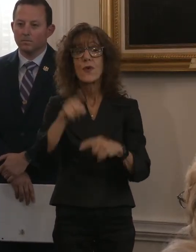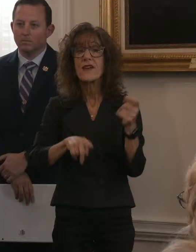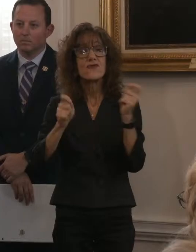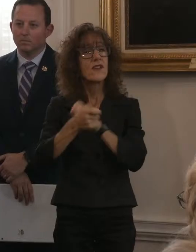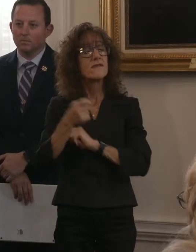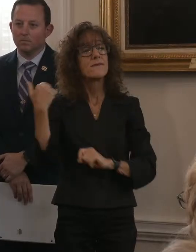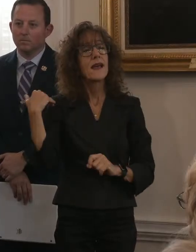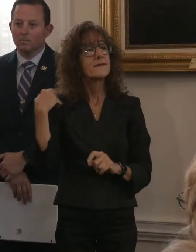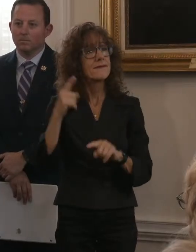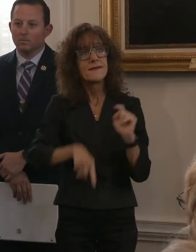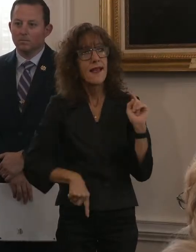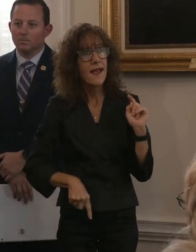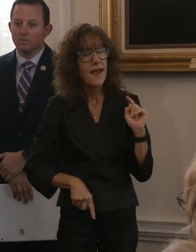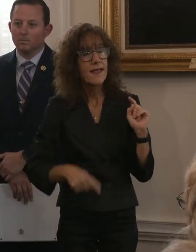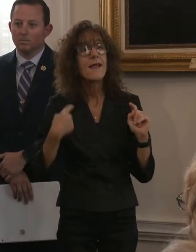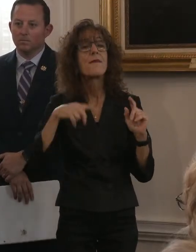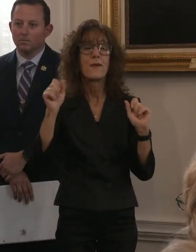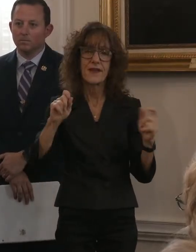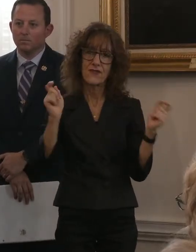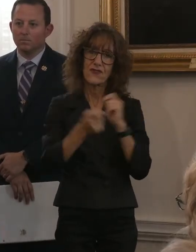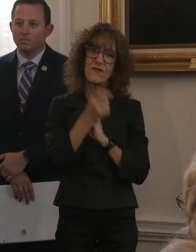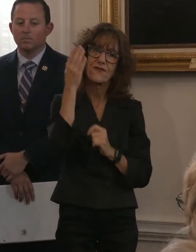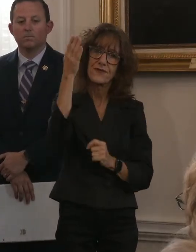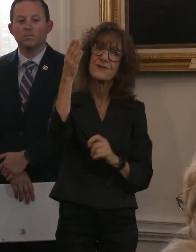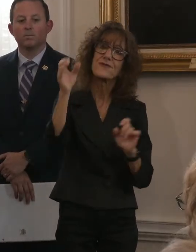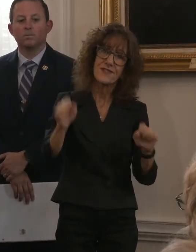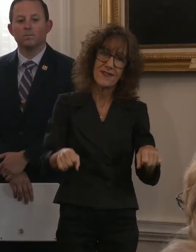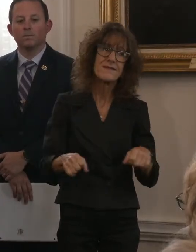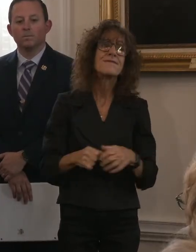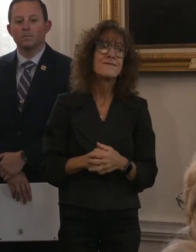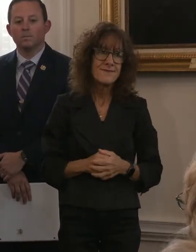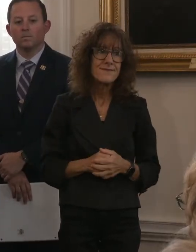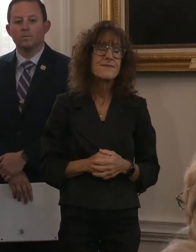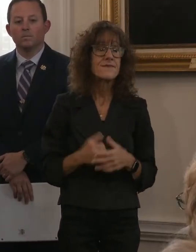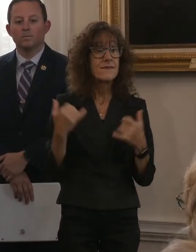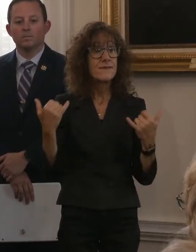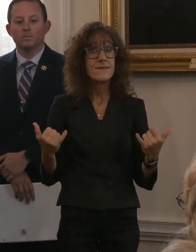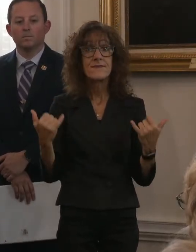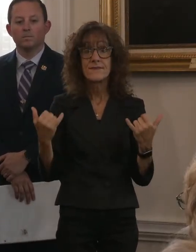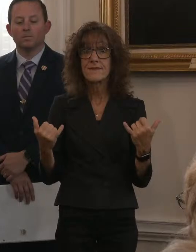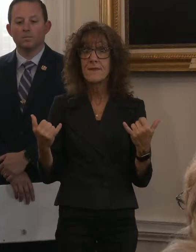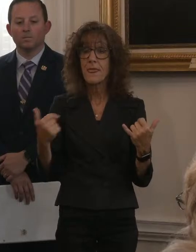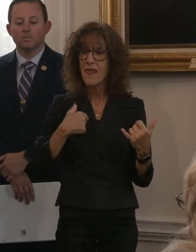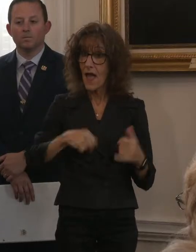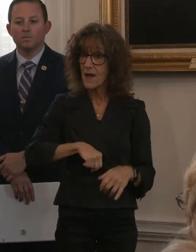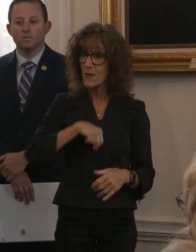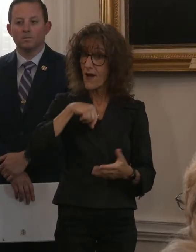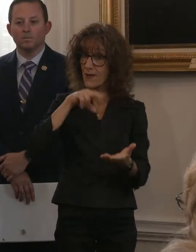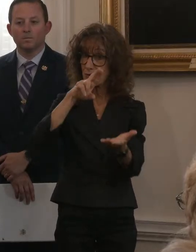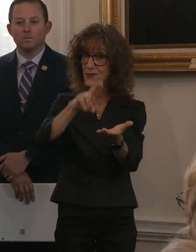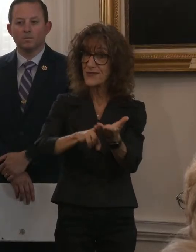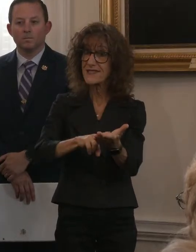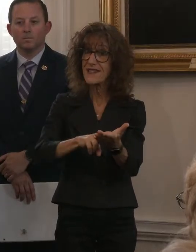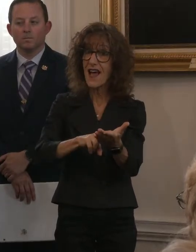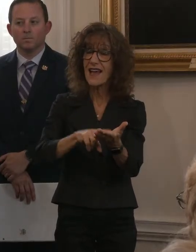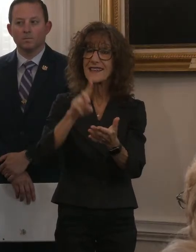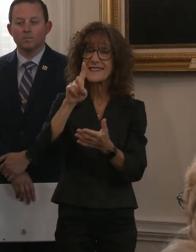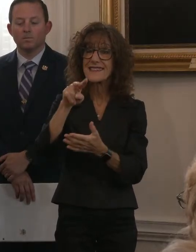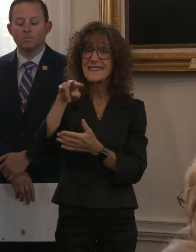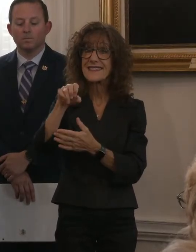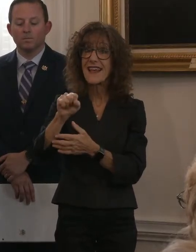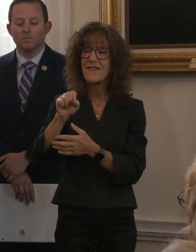past, but we can change the future. Today, I'm proud to sign the